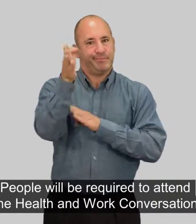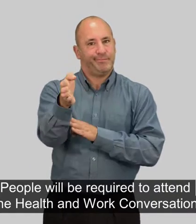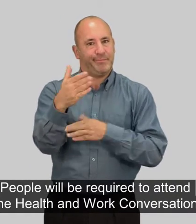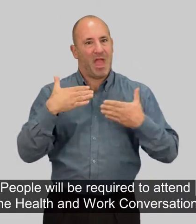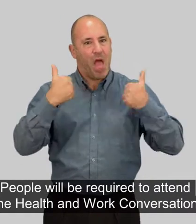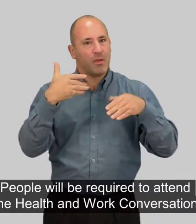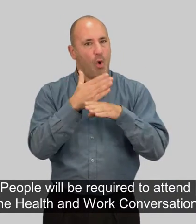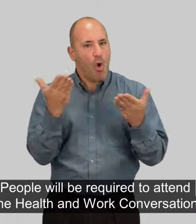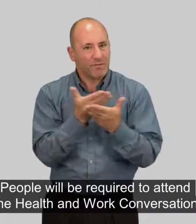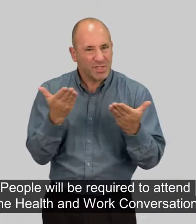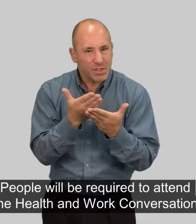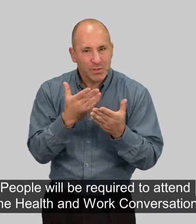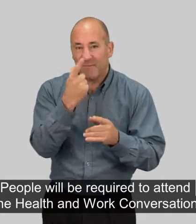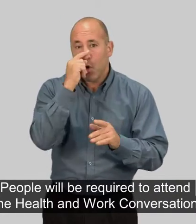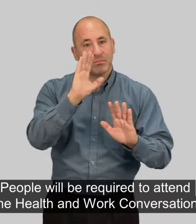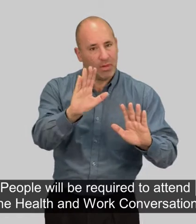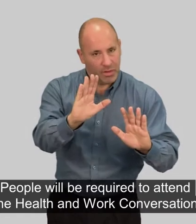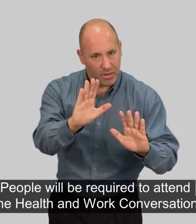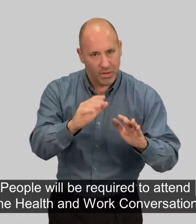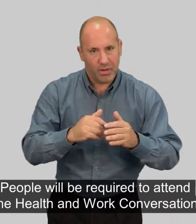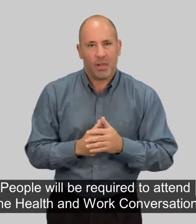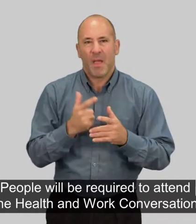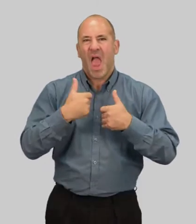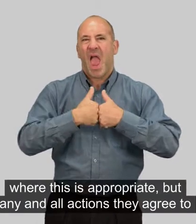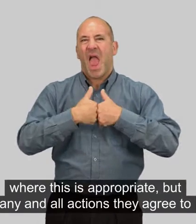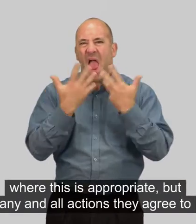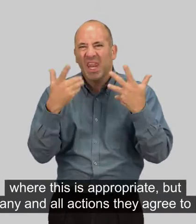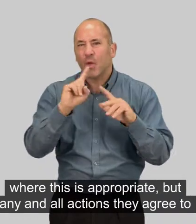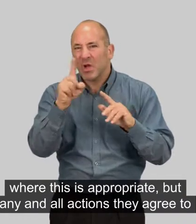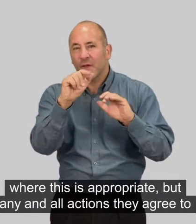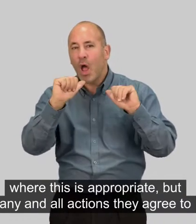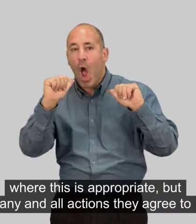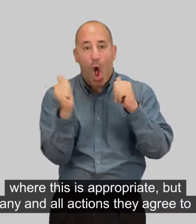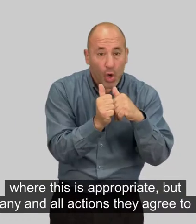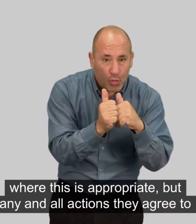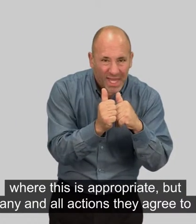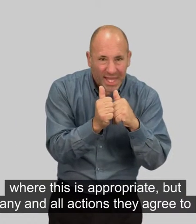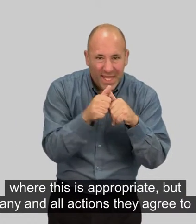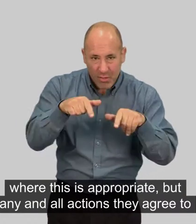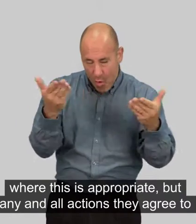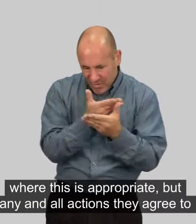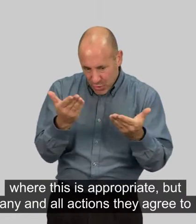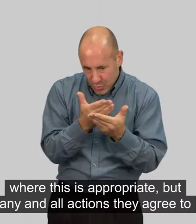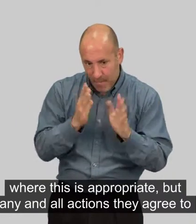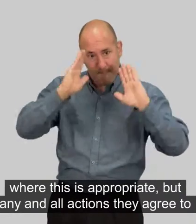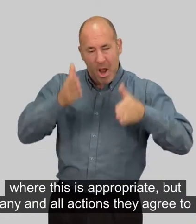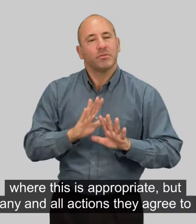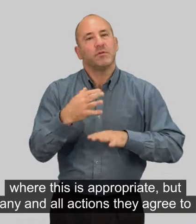People will be required to attend the health and work conversation where this is appropriate, but any and all actions they agree to within